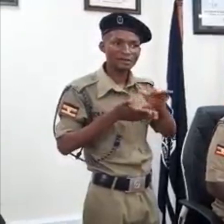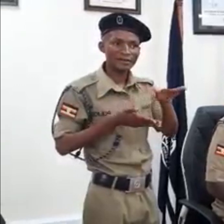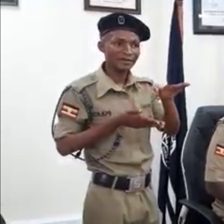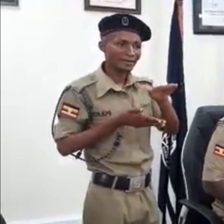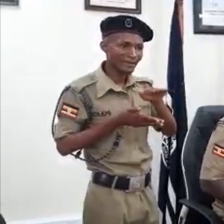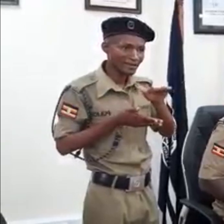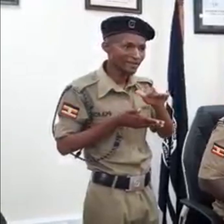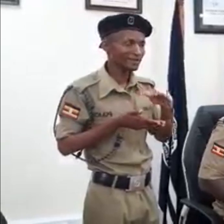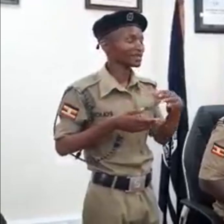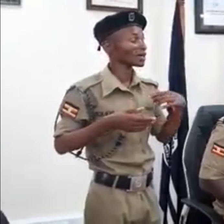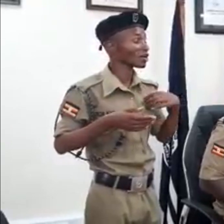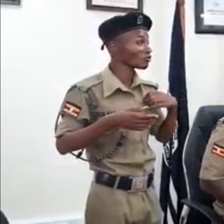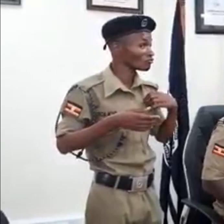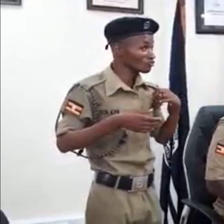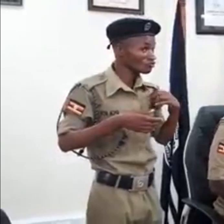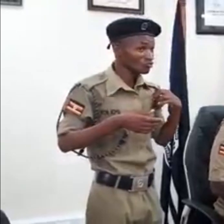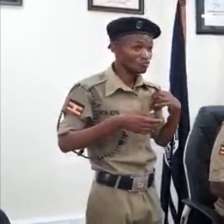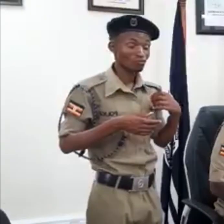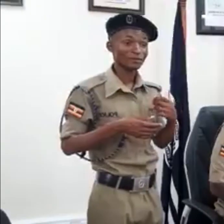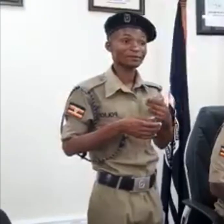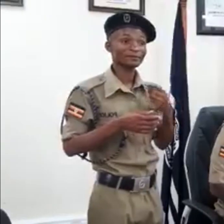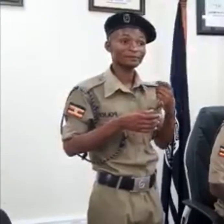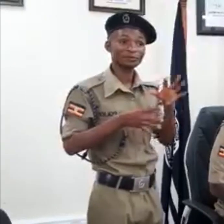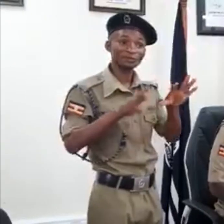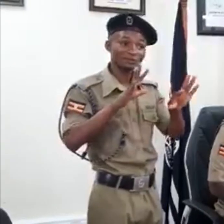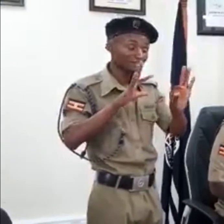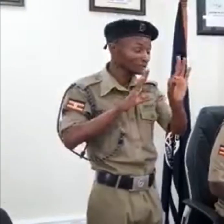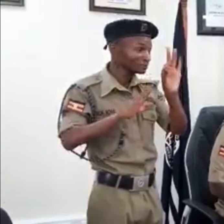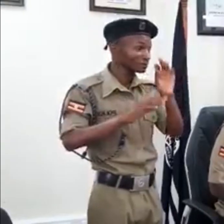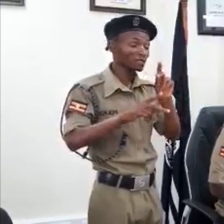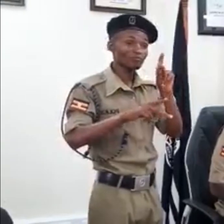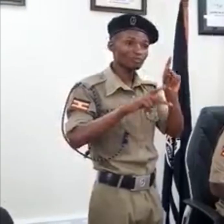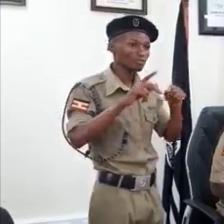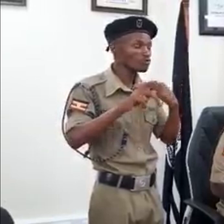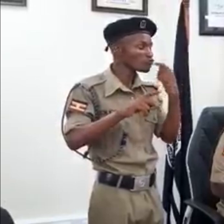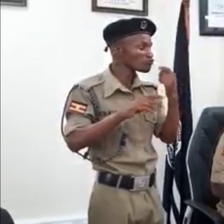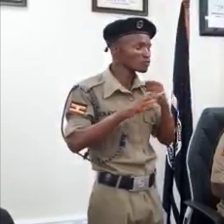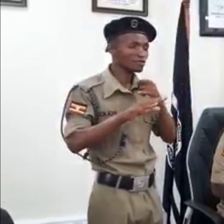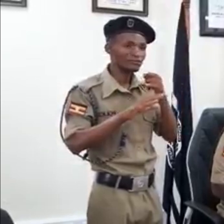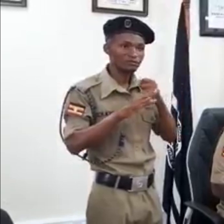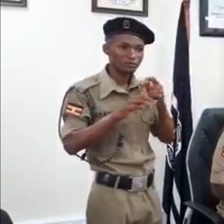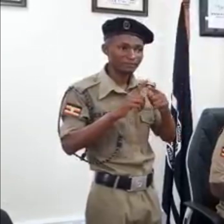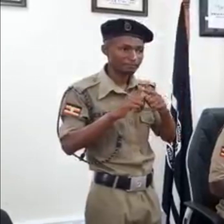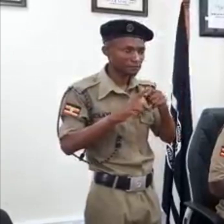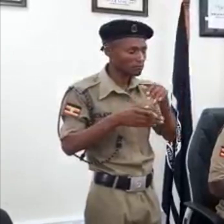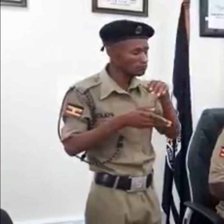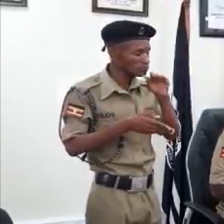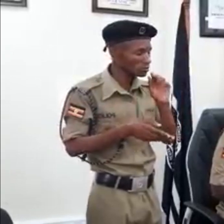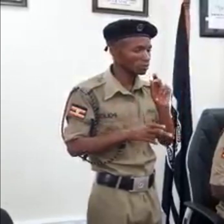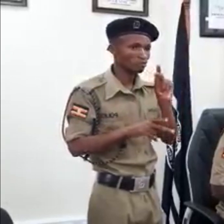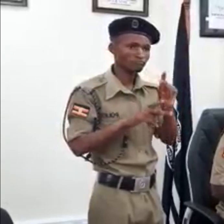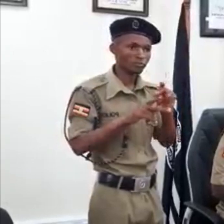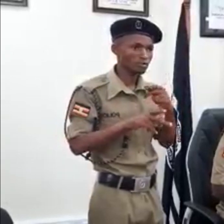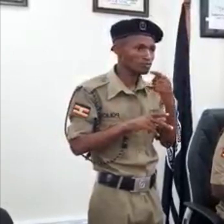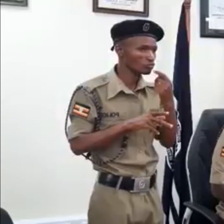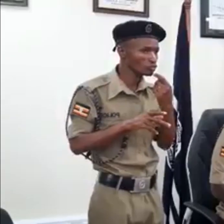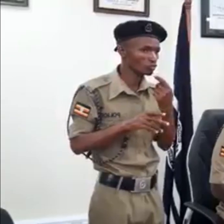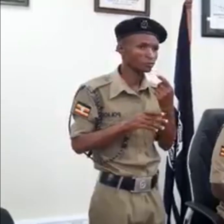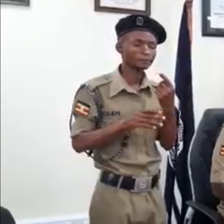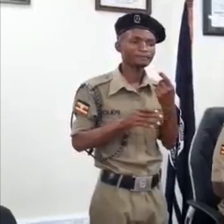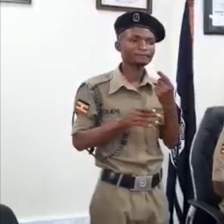they volunteered really helped us in identifying some of the killers, especially those who were from Luengo and